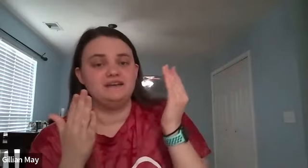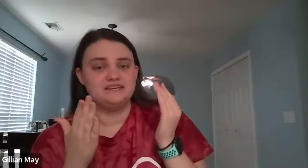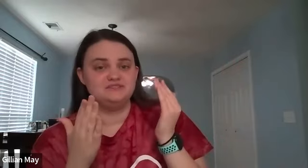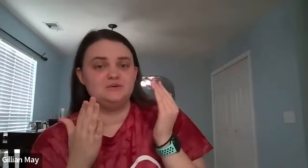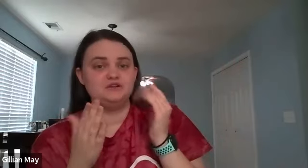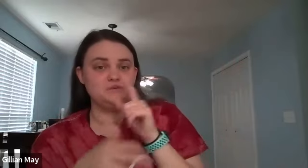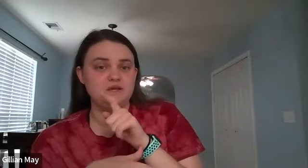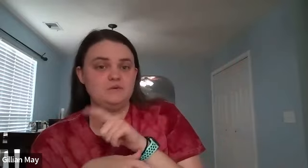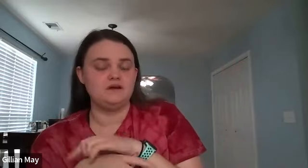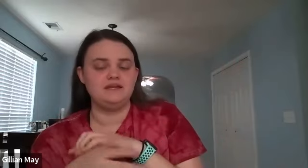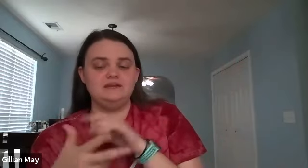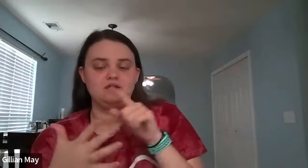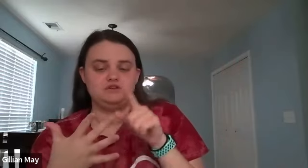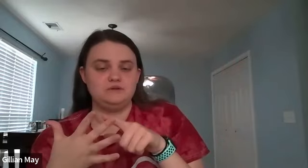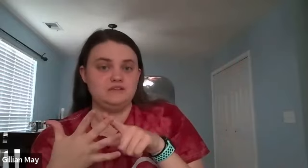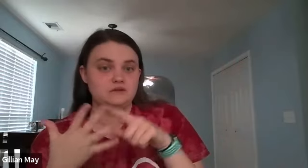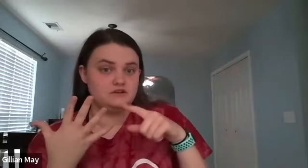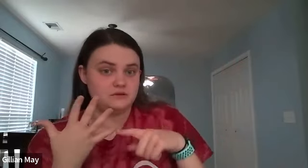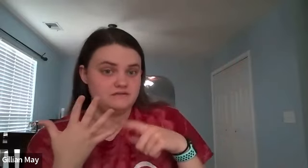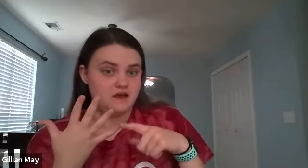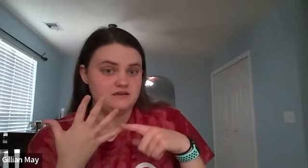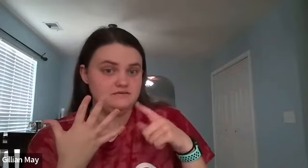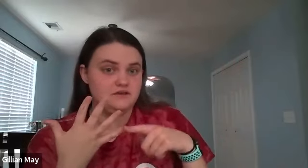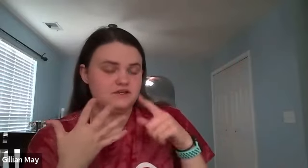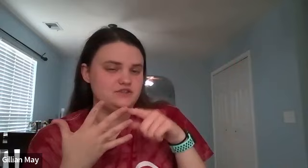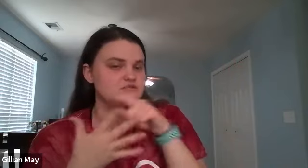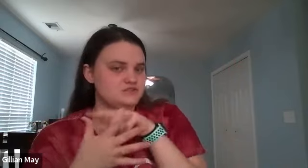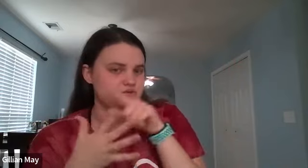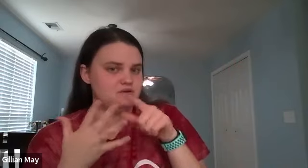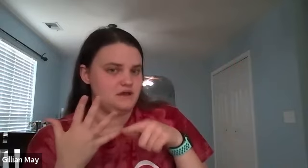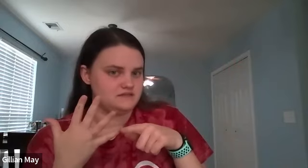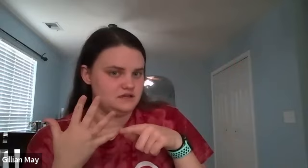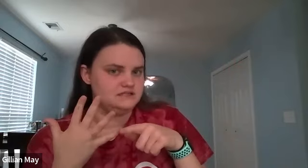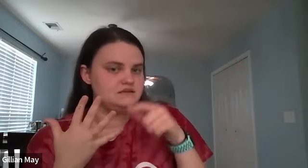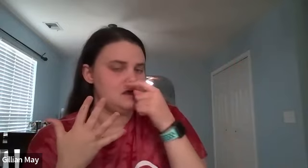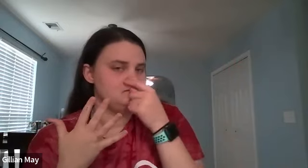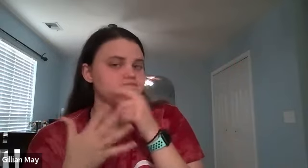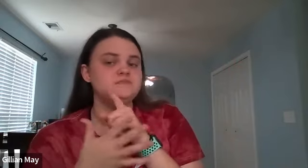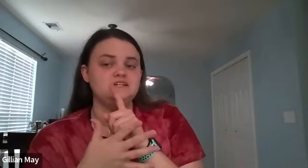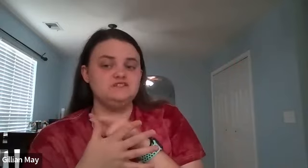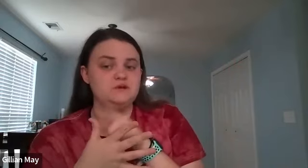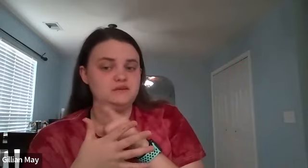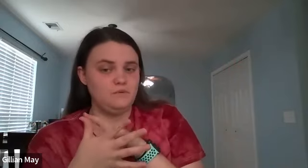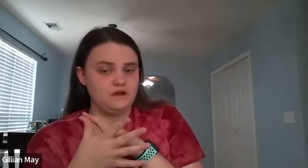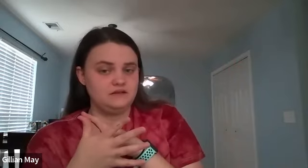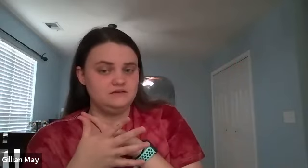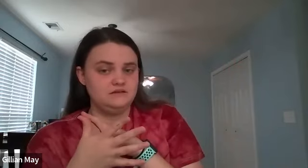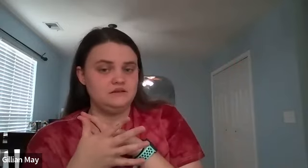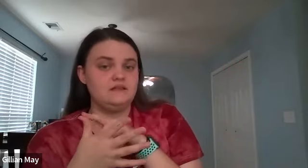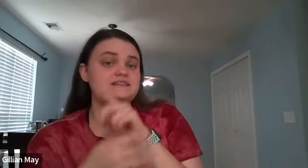down to our 21, our 23, and our 25, because those 3 do have signs. 21, like I said,